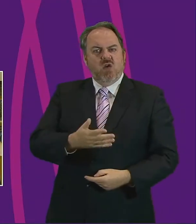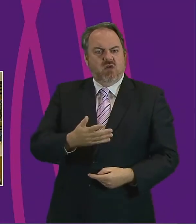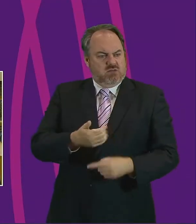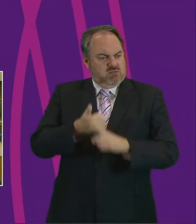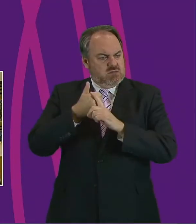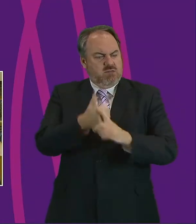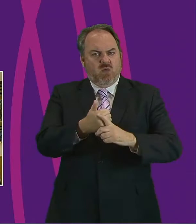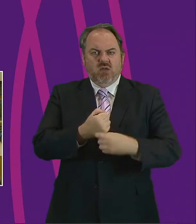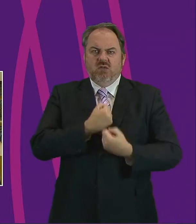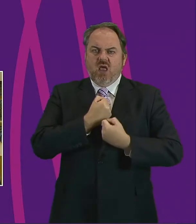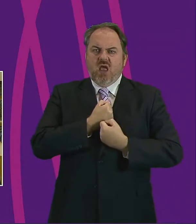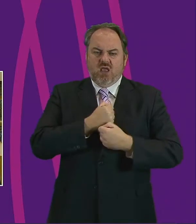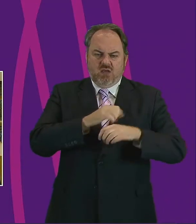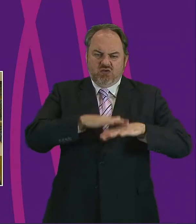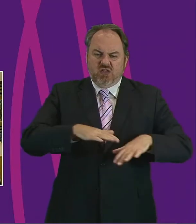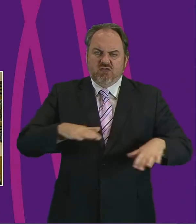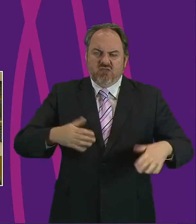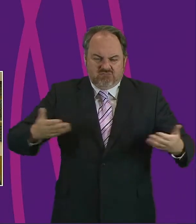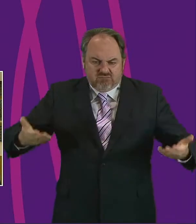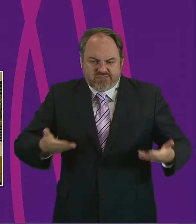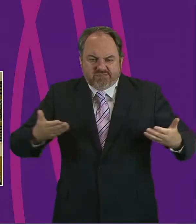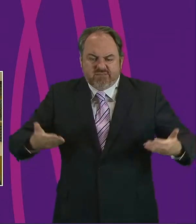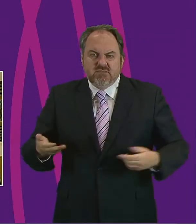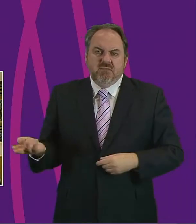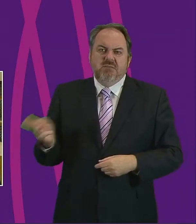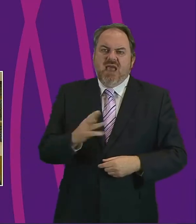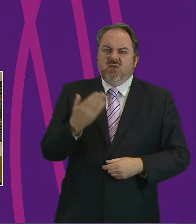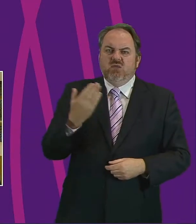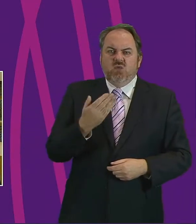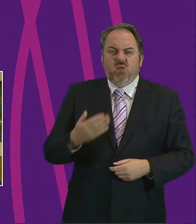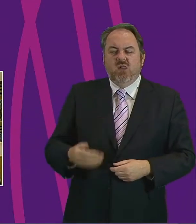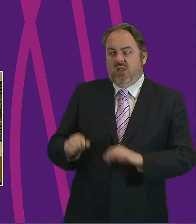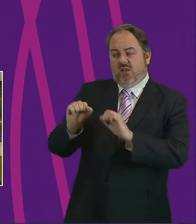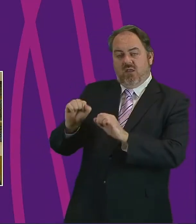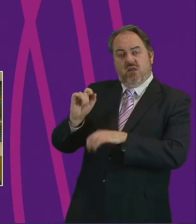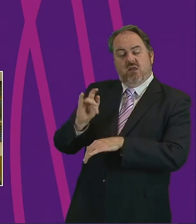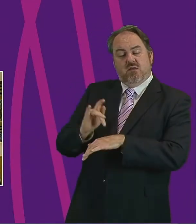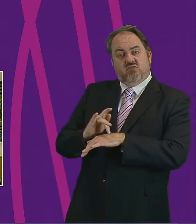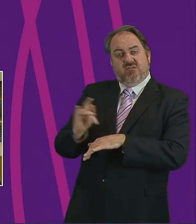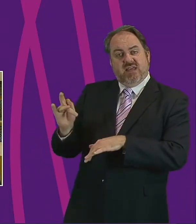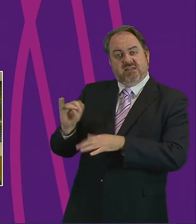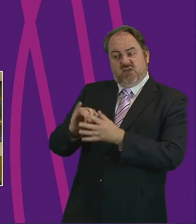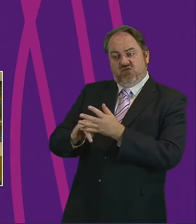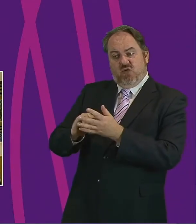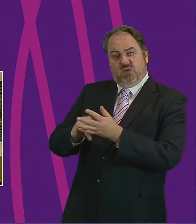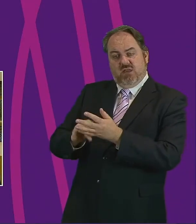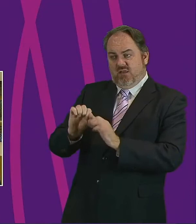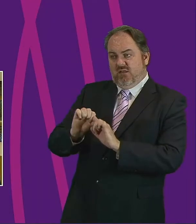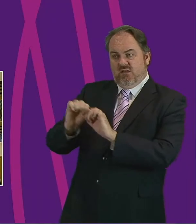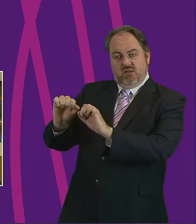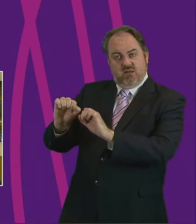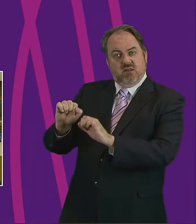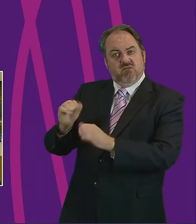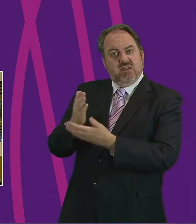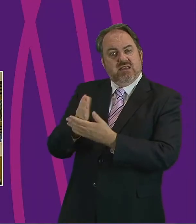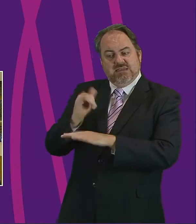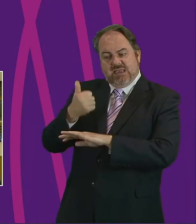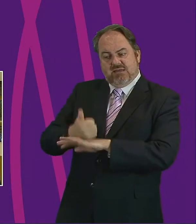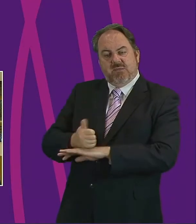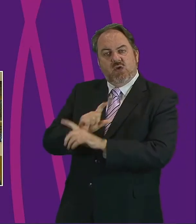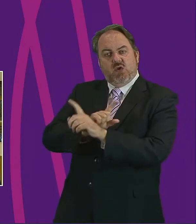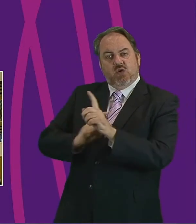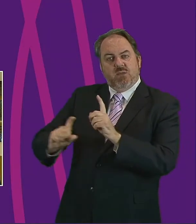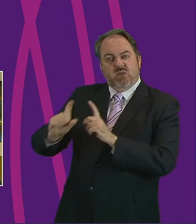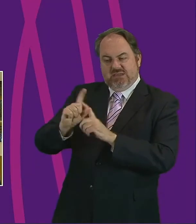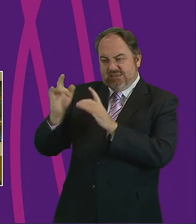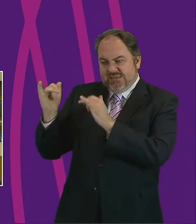our children as well. Professor Sridhar's point is that a community-based testing regime, which helped us see exactly where the disease